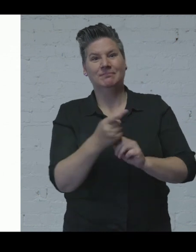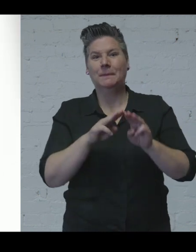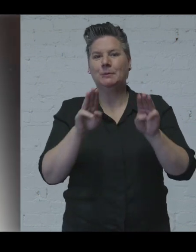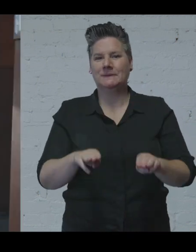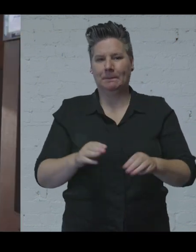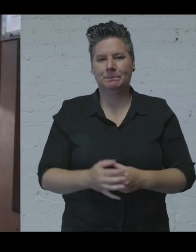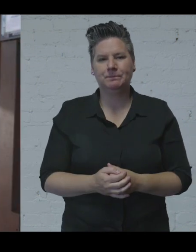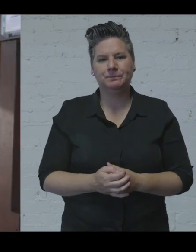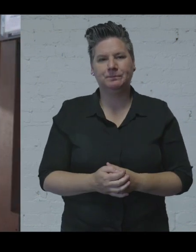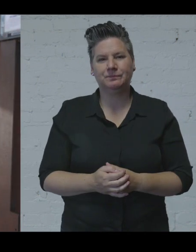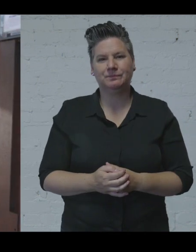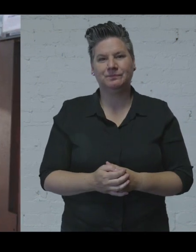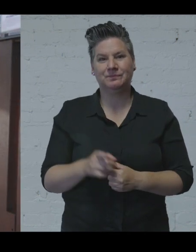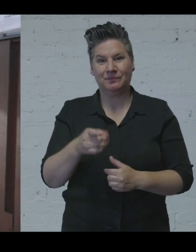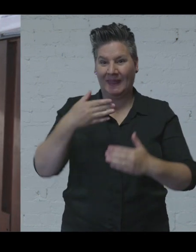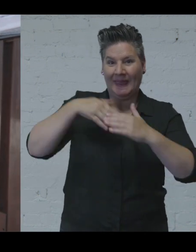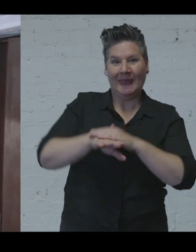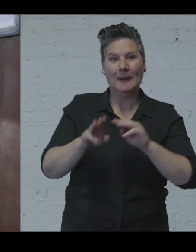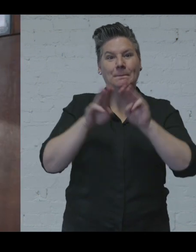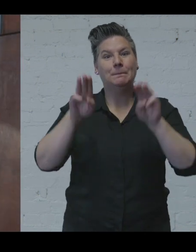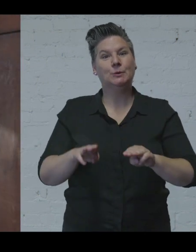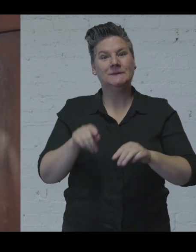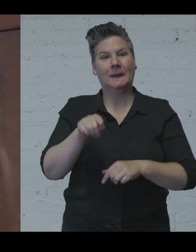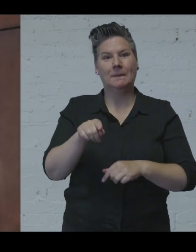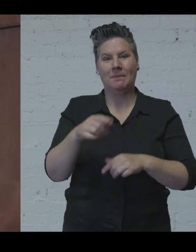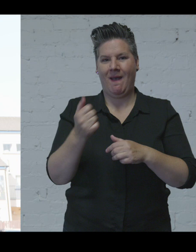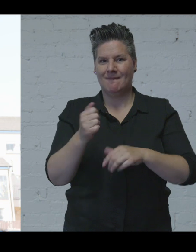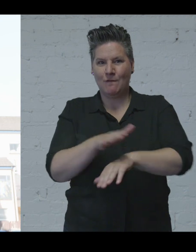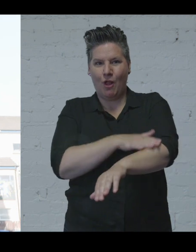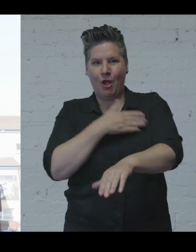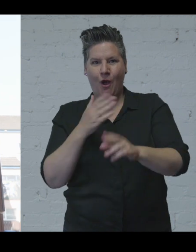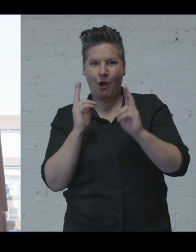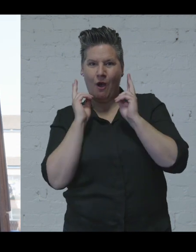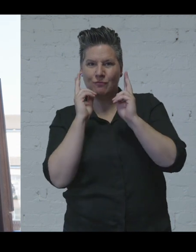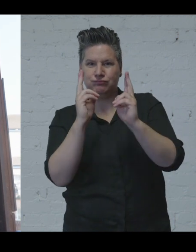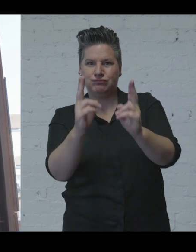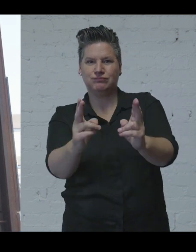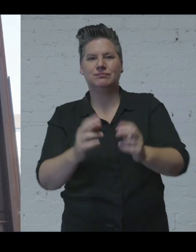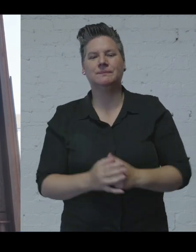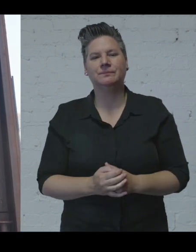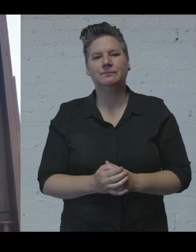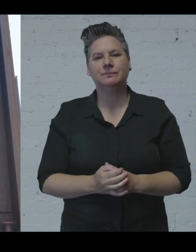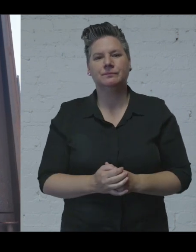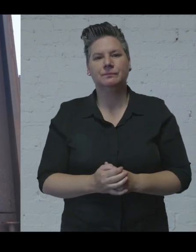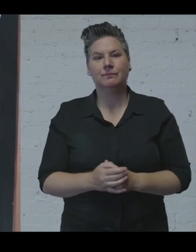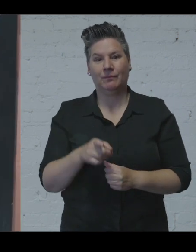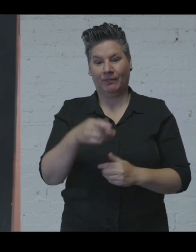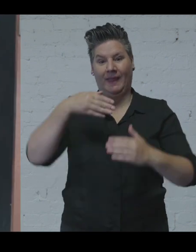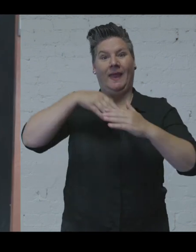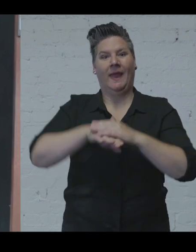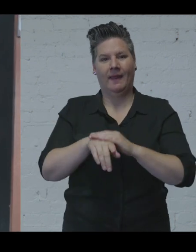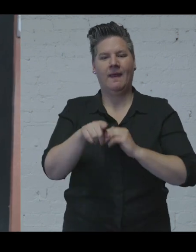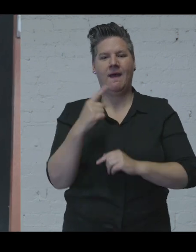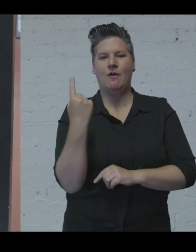Entry to the Museum of Free Derry is along the entrance corridor. This will take you to the revolving door. Next